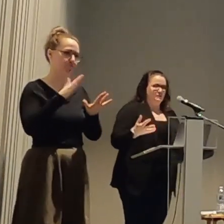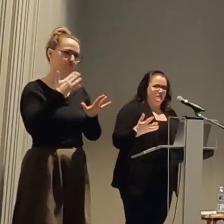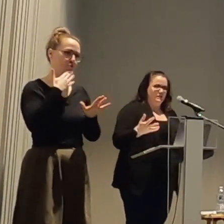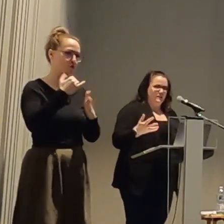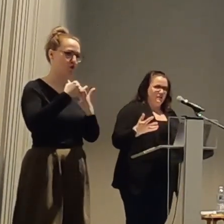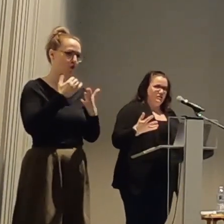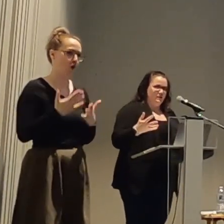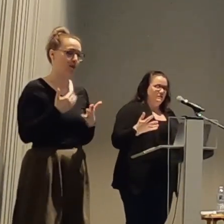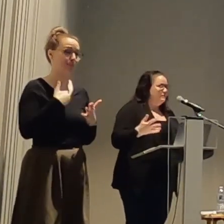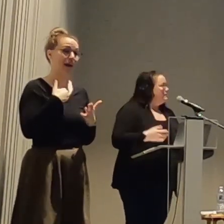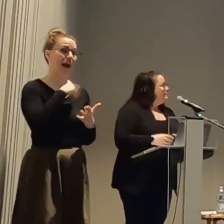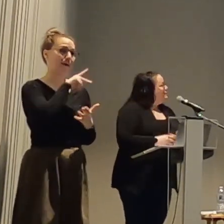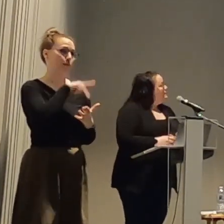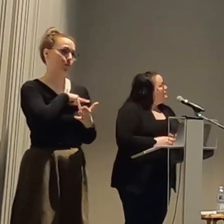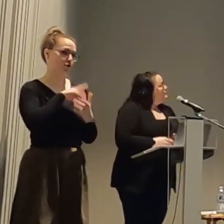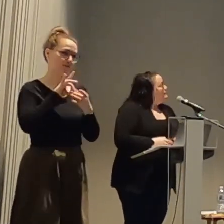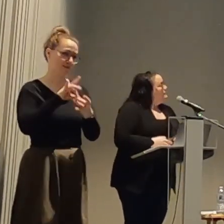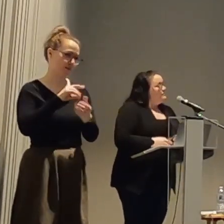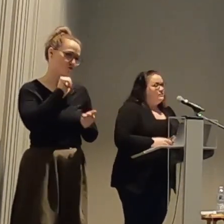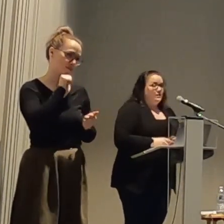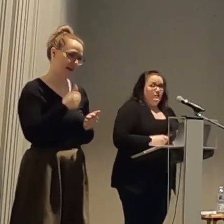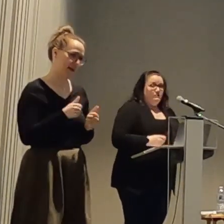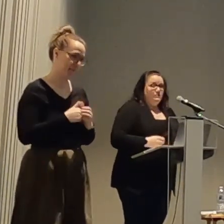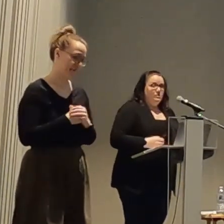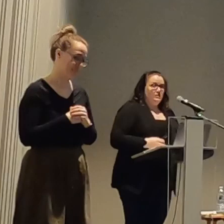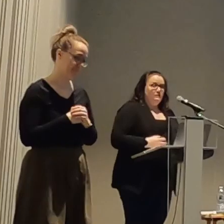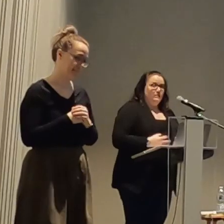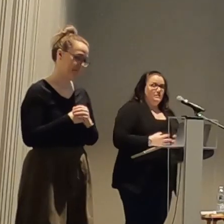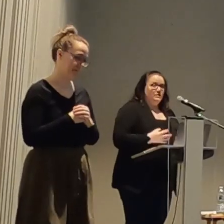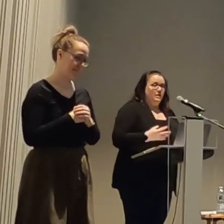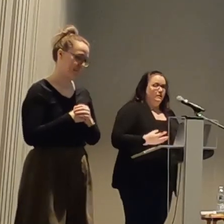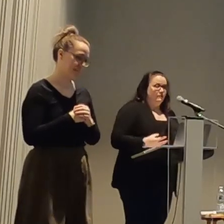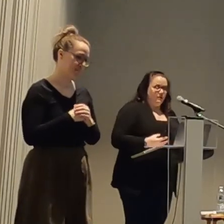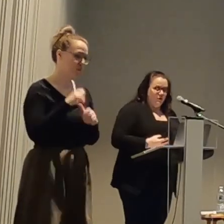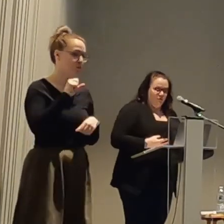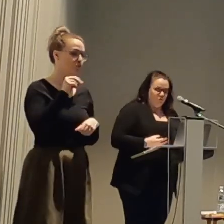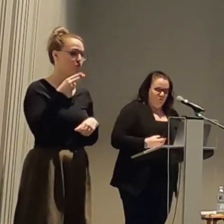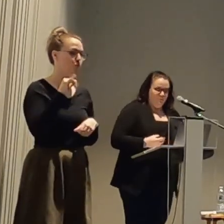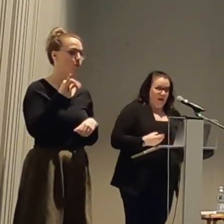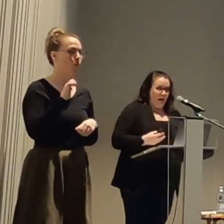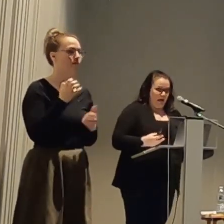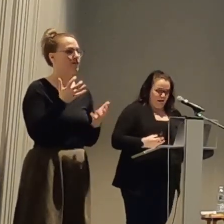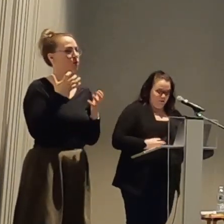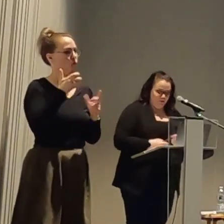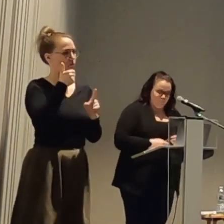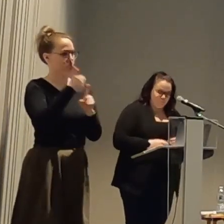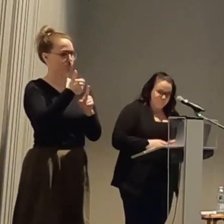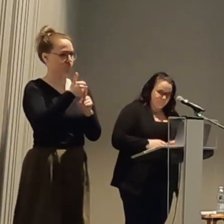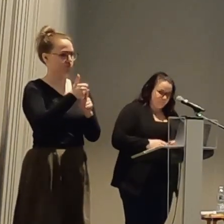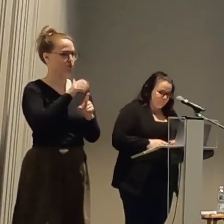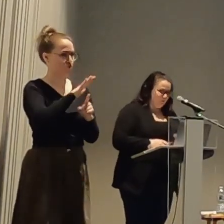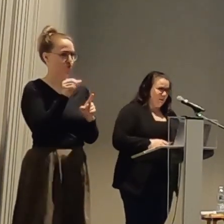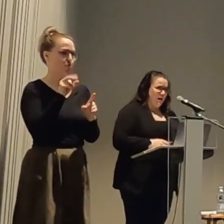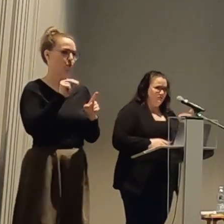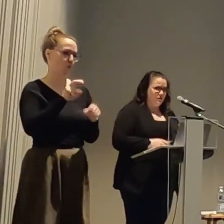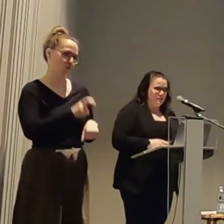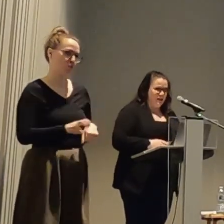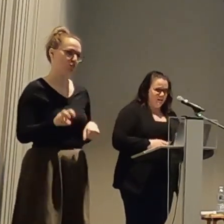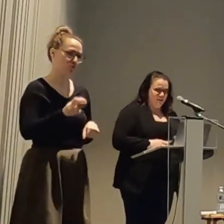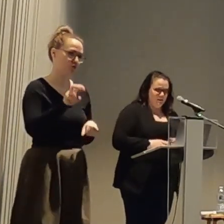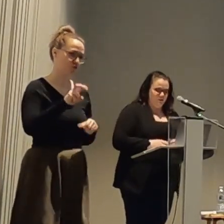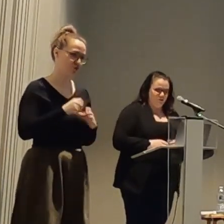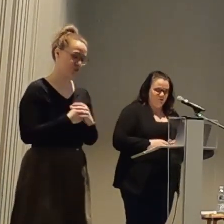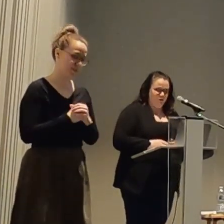not a personal connection. So she wanted to carve her own path.